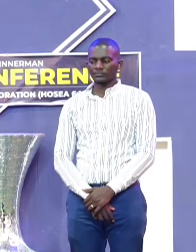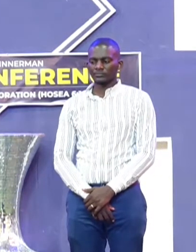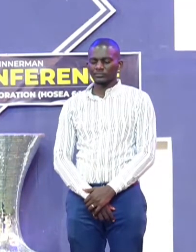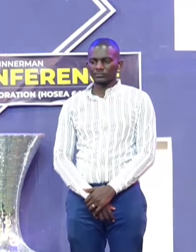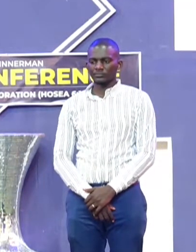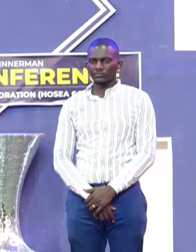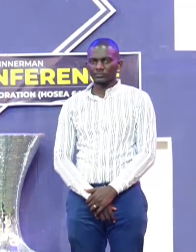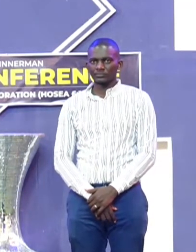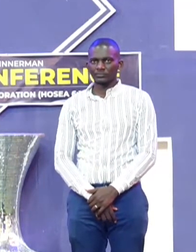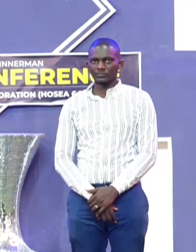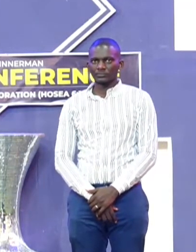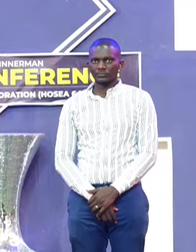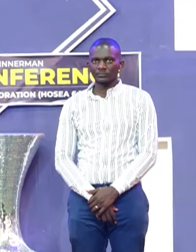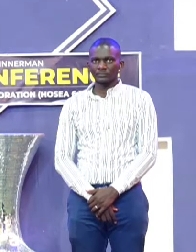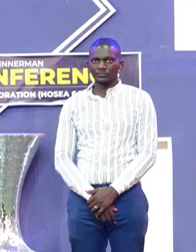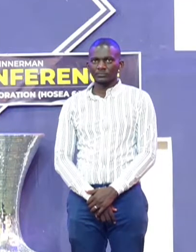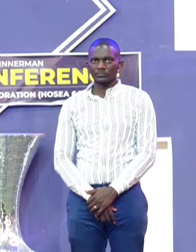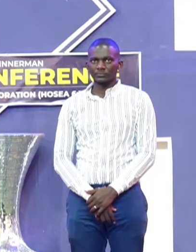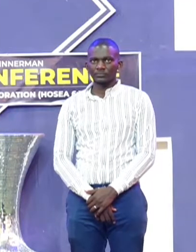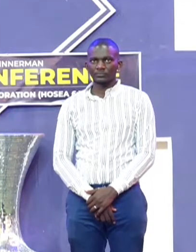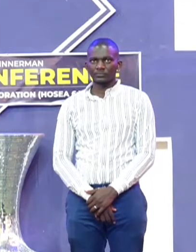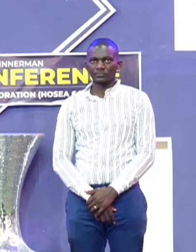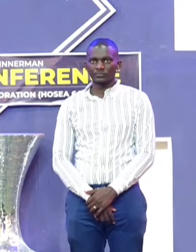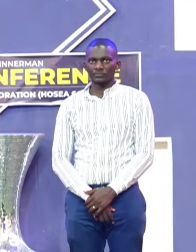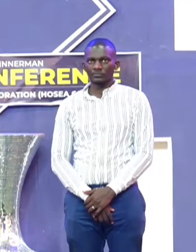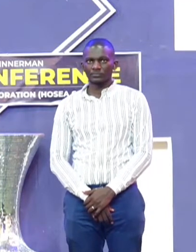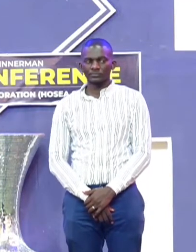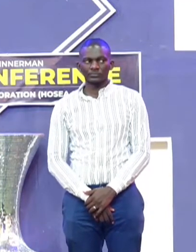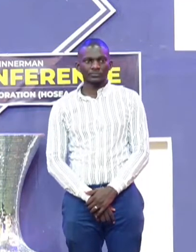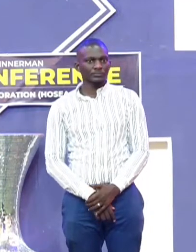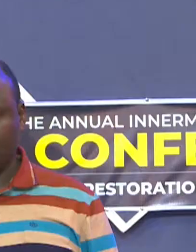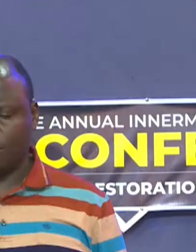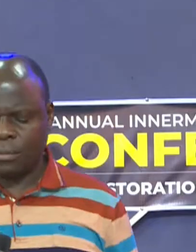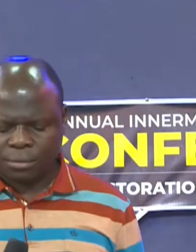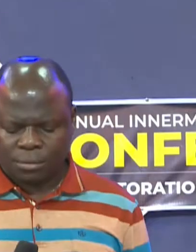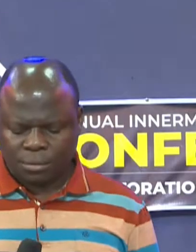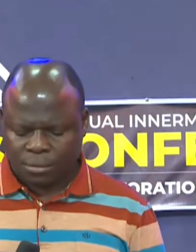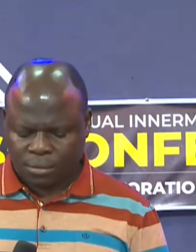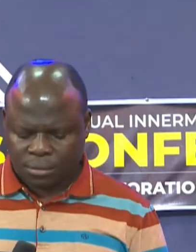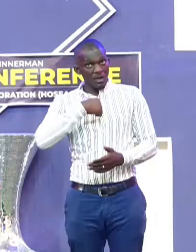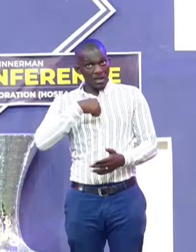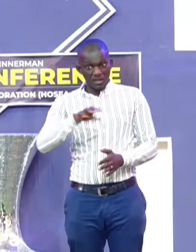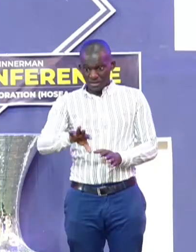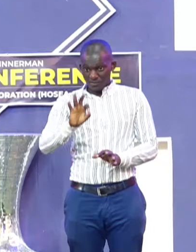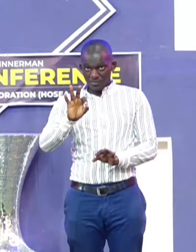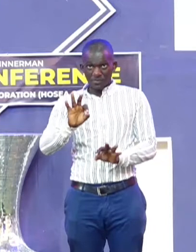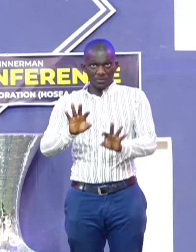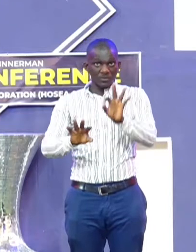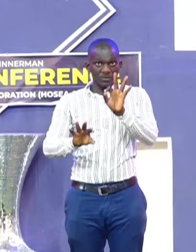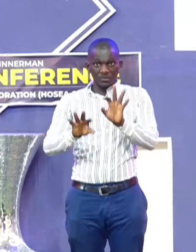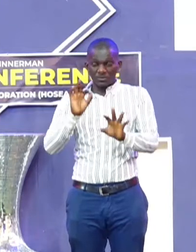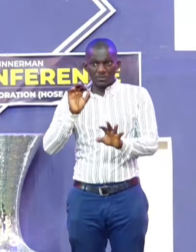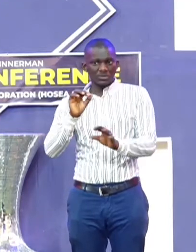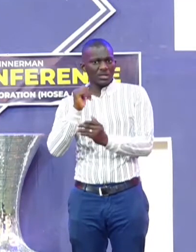Mukama alyokaleete ku Ibulayimu bye yamwogerako. For I have chosen him so that he